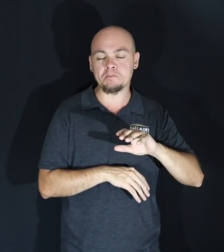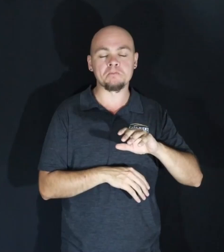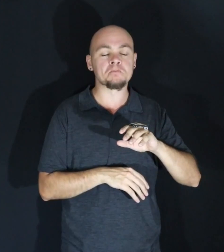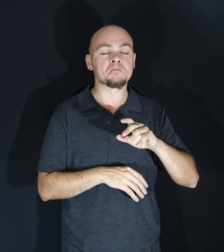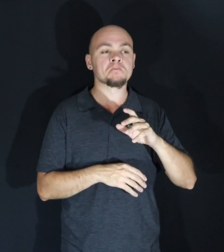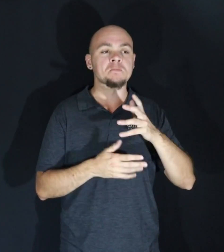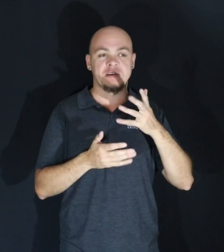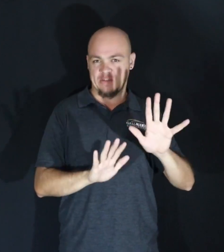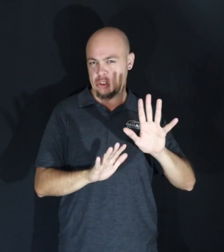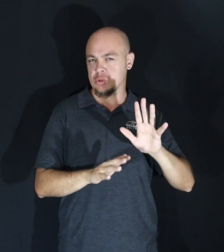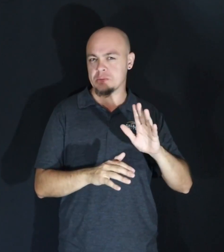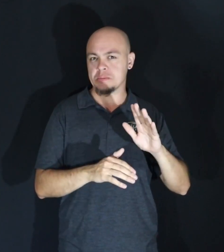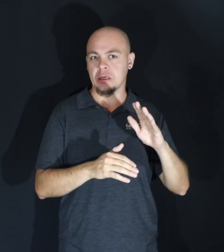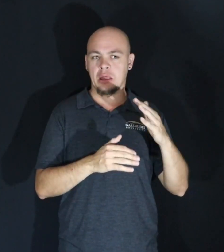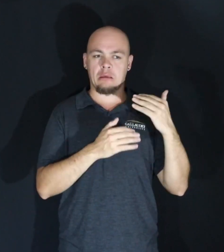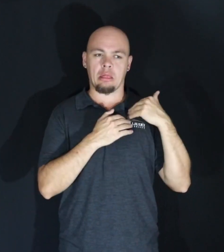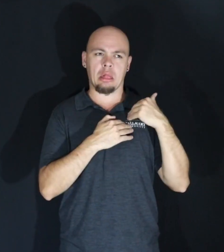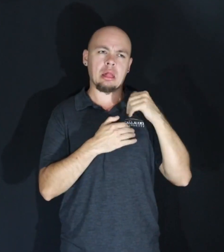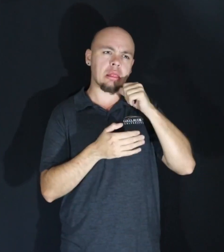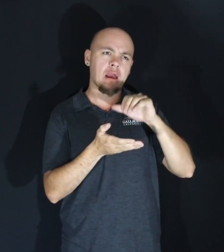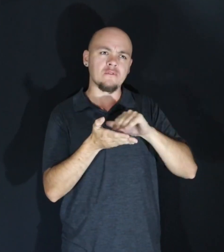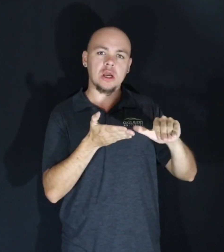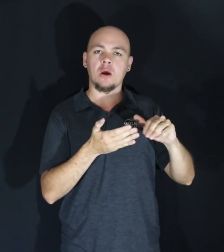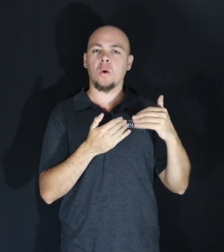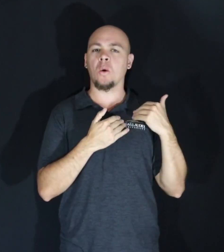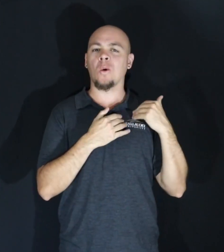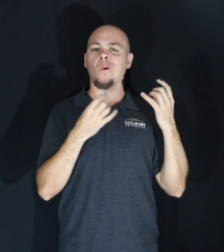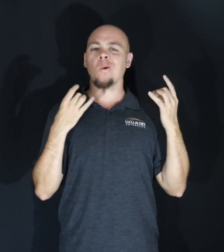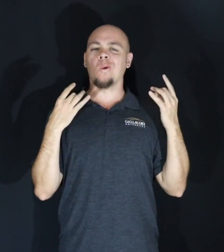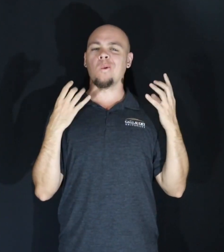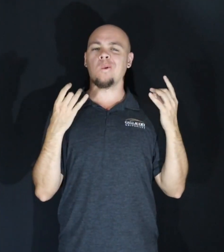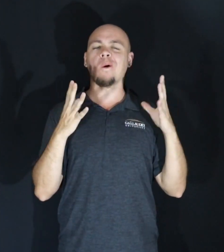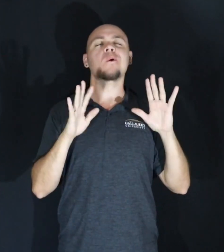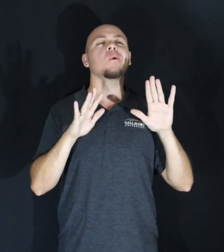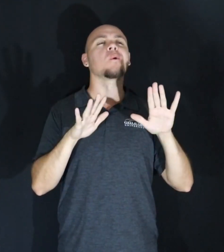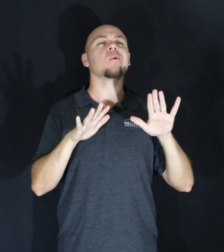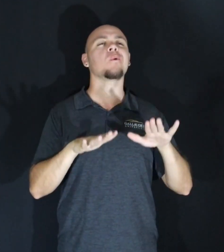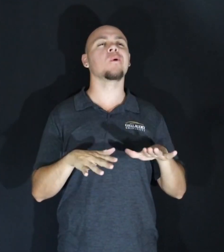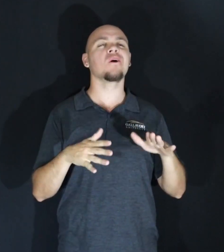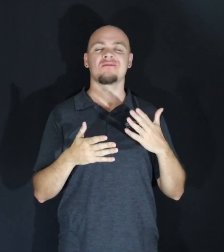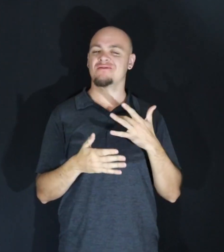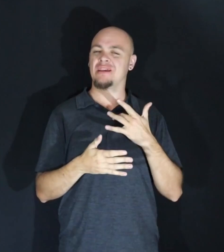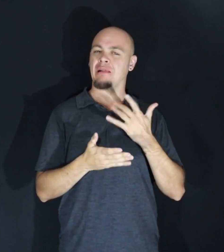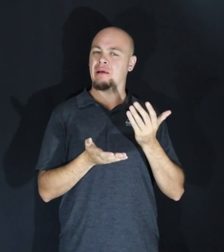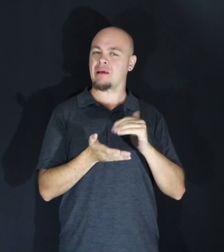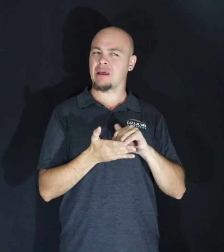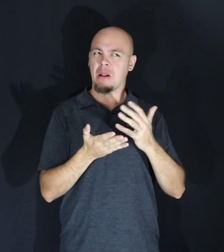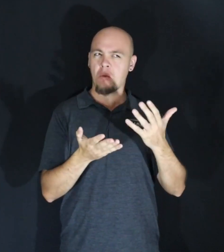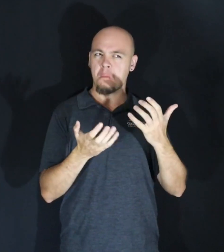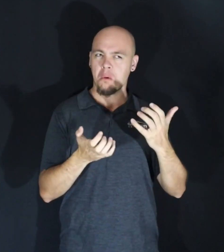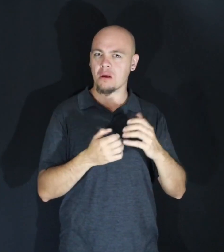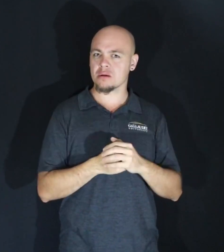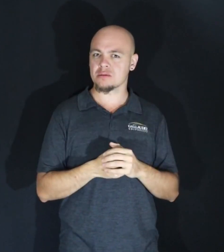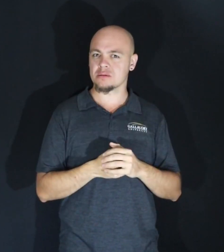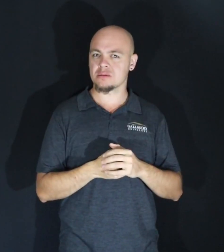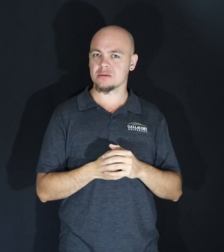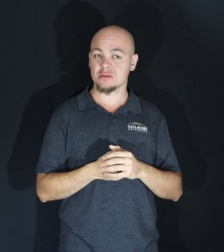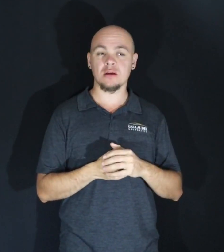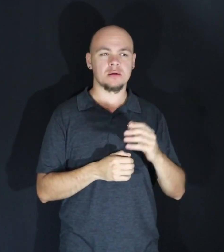of unforgiveness lift off of me. It felt so good that I wanted to feel it again because, after all, I had a list of